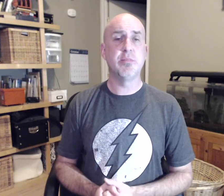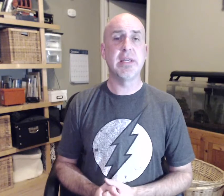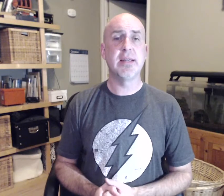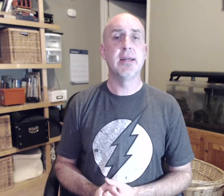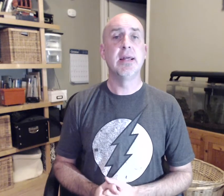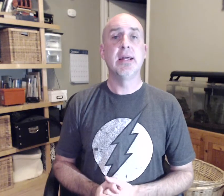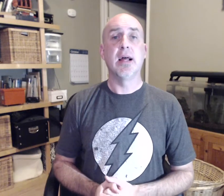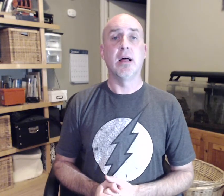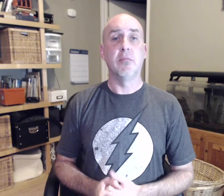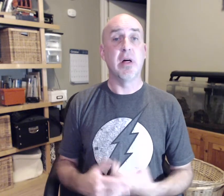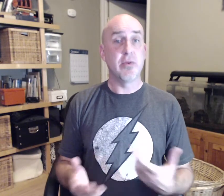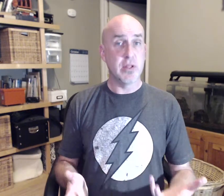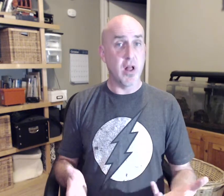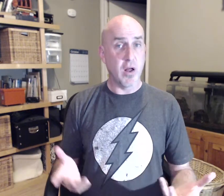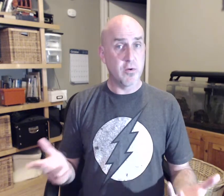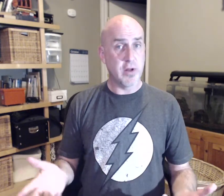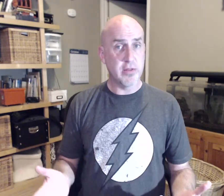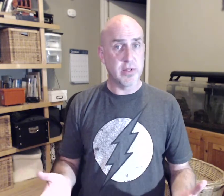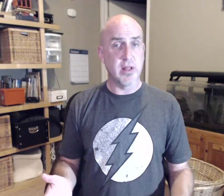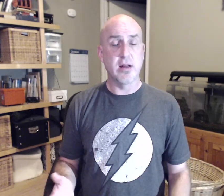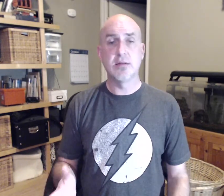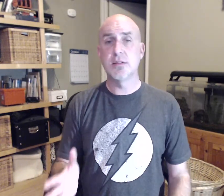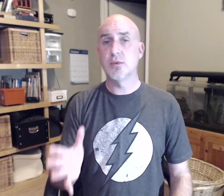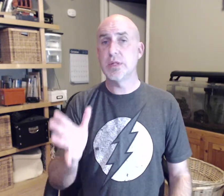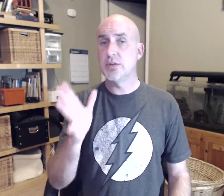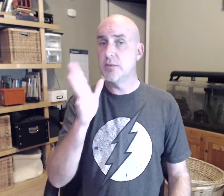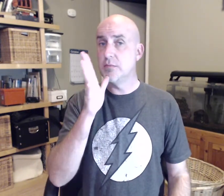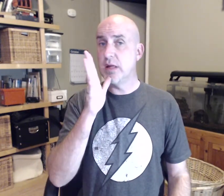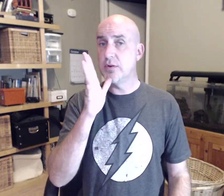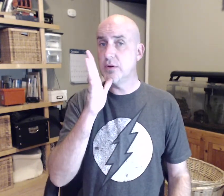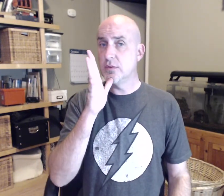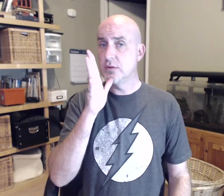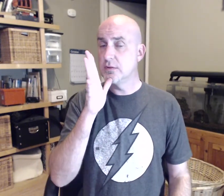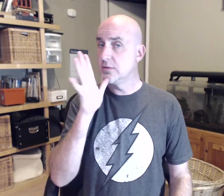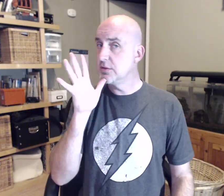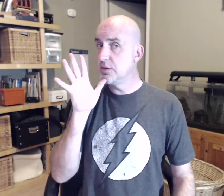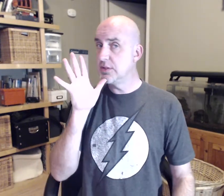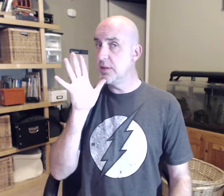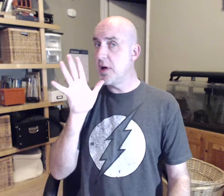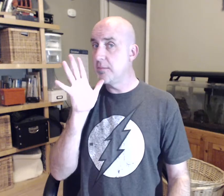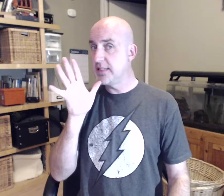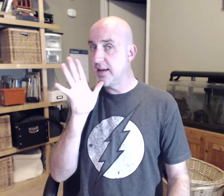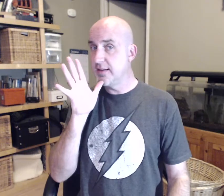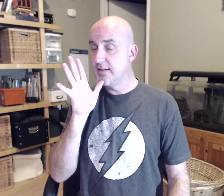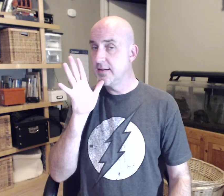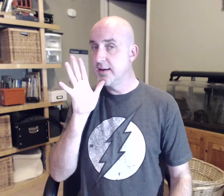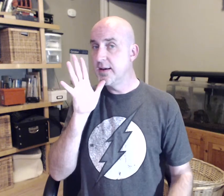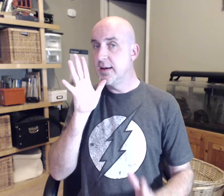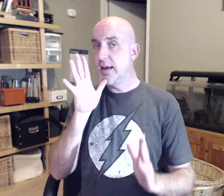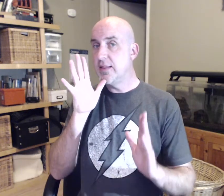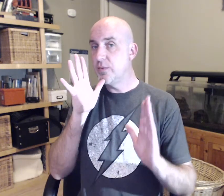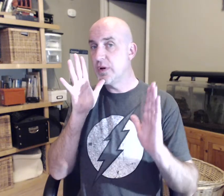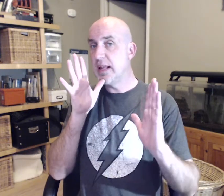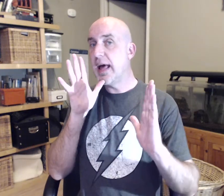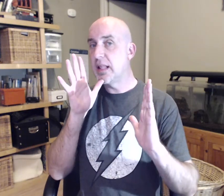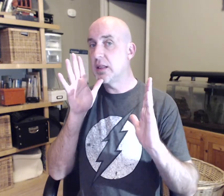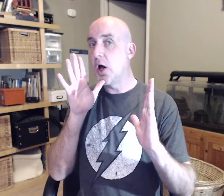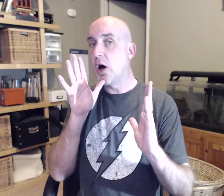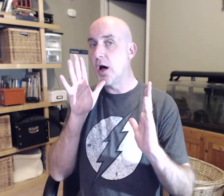be mother-in-law or father-in-law. So we could do mother, just the mom sign. And then we're going to add law